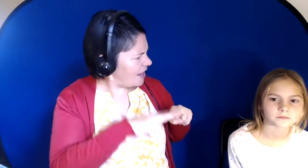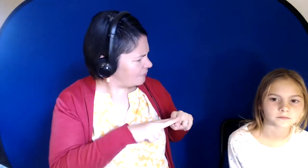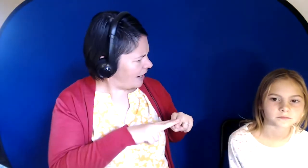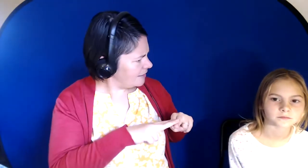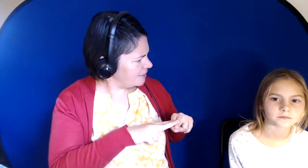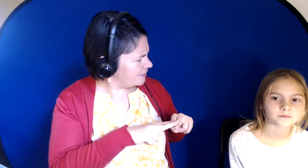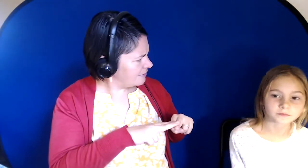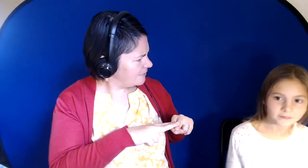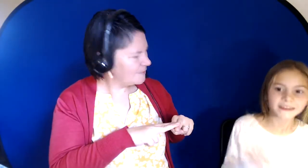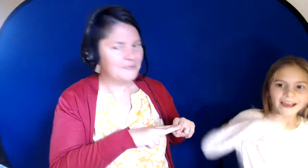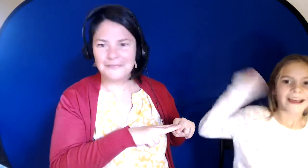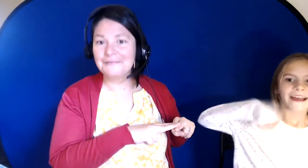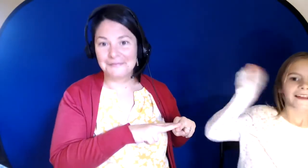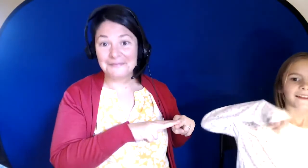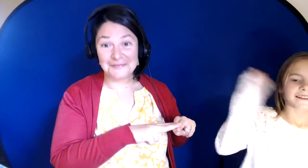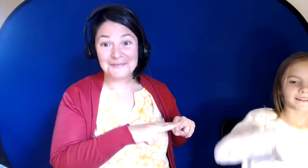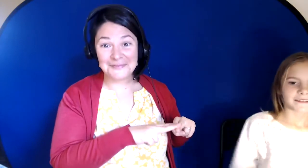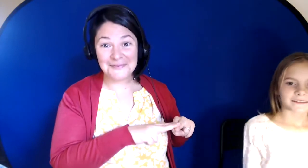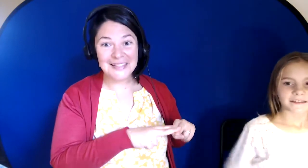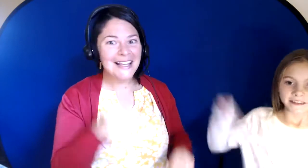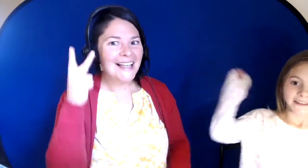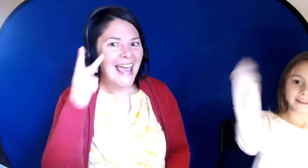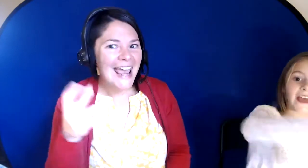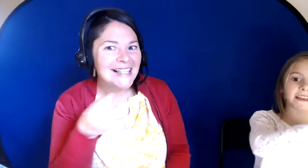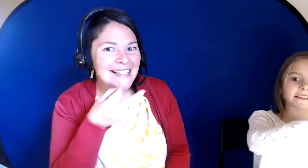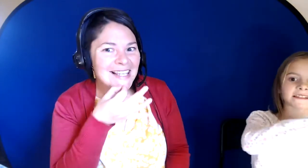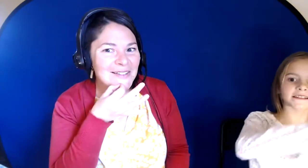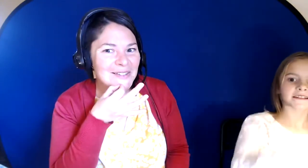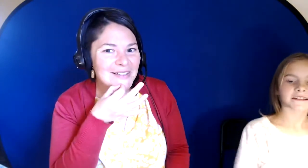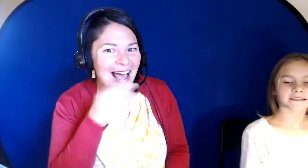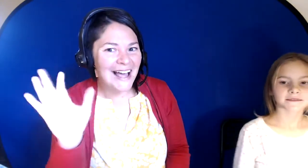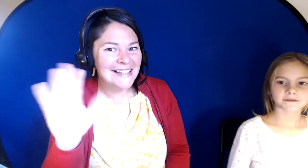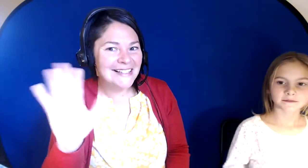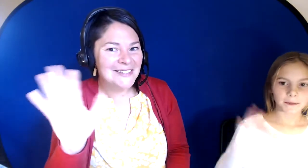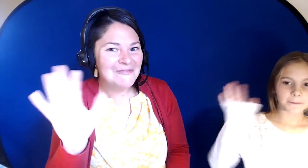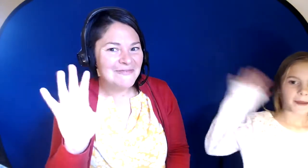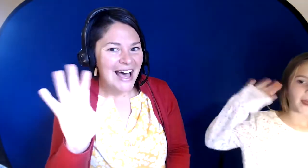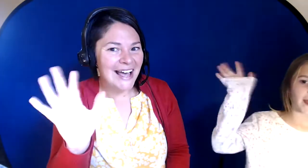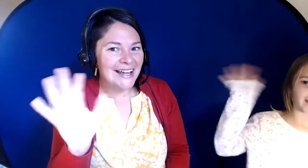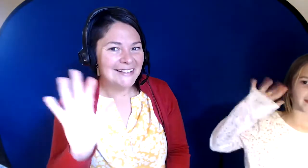right? See you soon, guys. Bye.